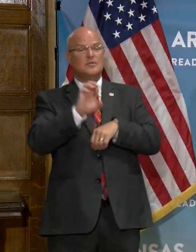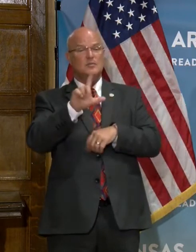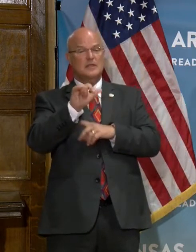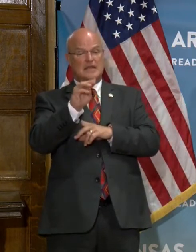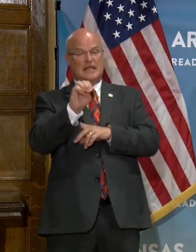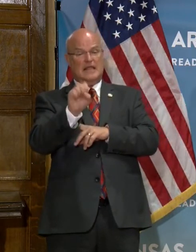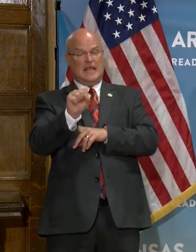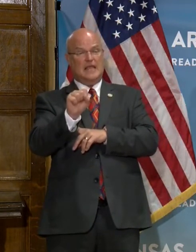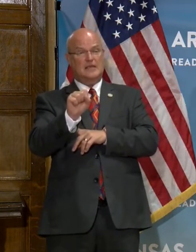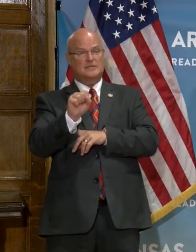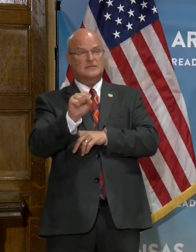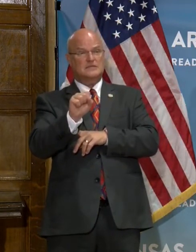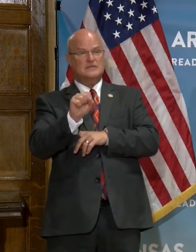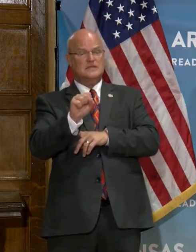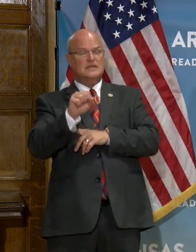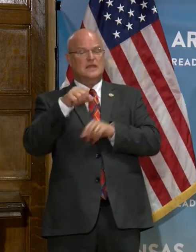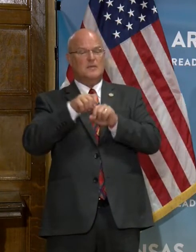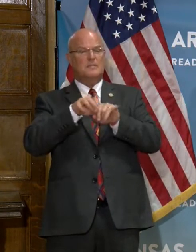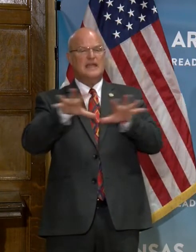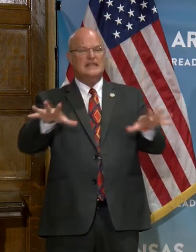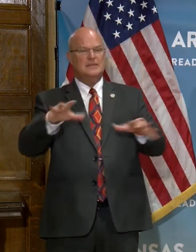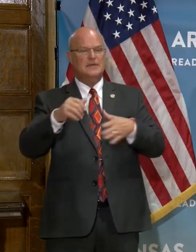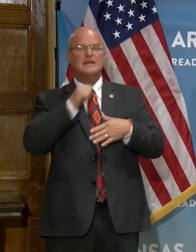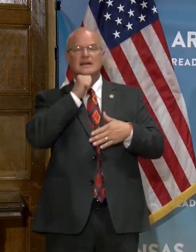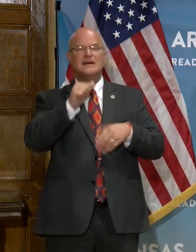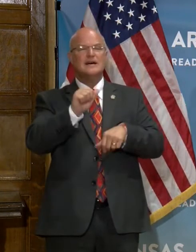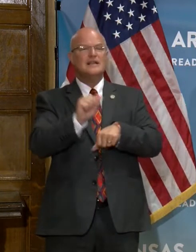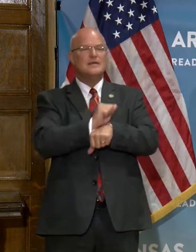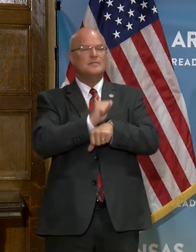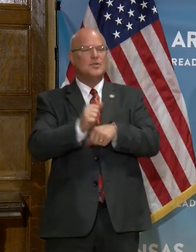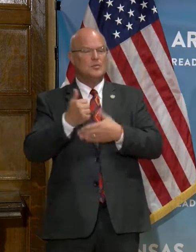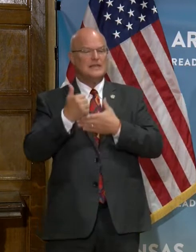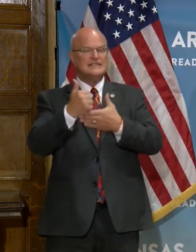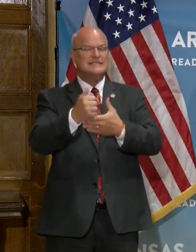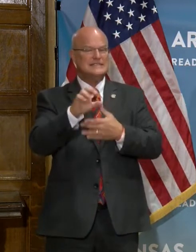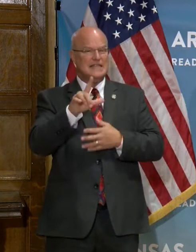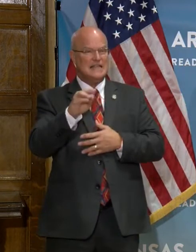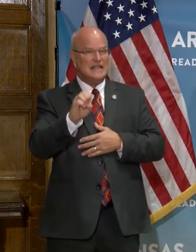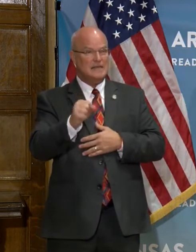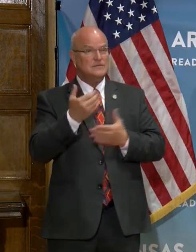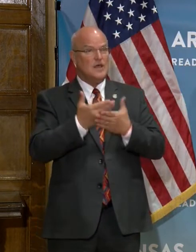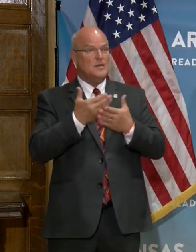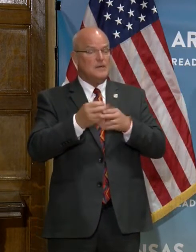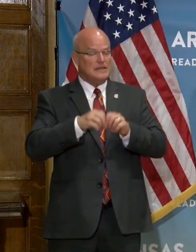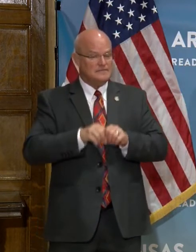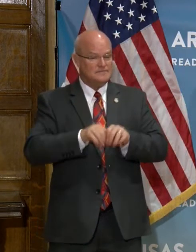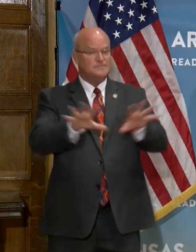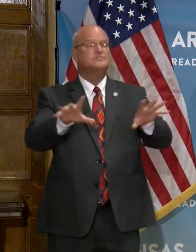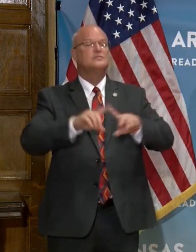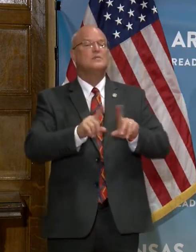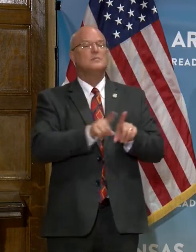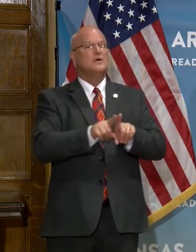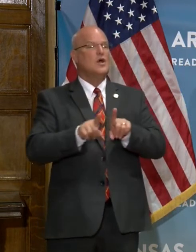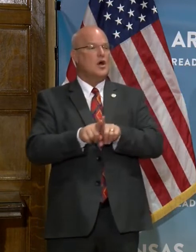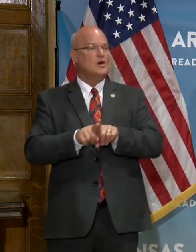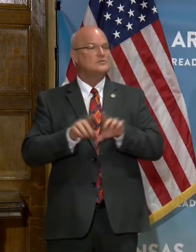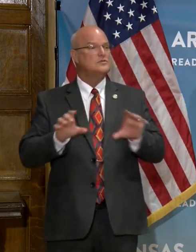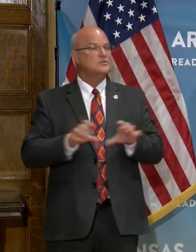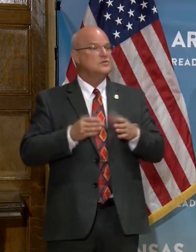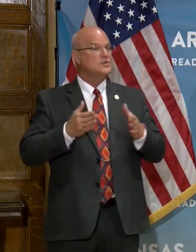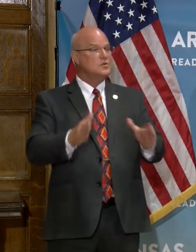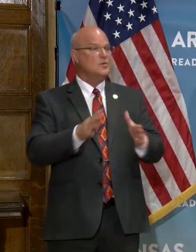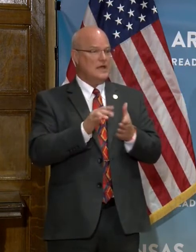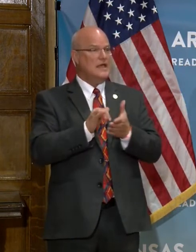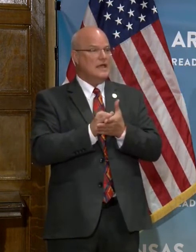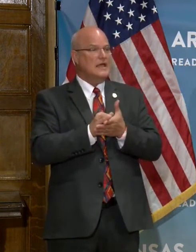claims, pandemic unemployment assistance claims. So we're trying to get the money out the door, but also to do it in a